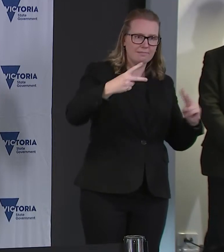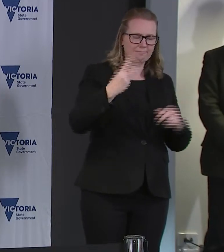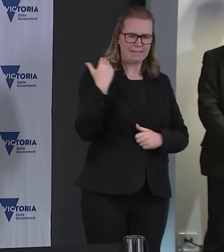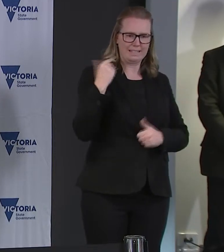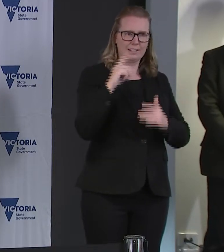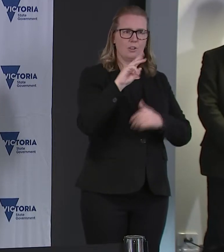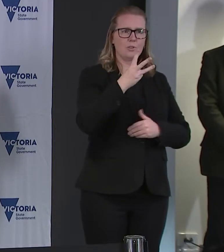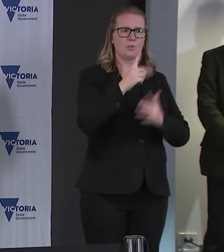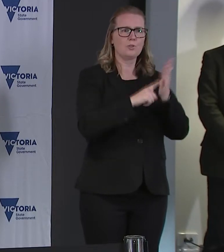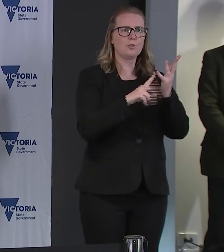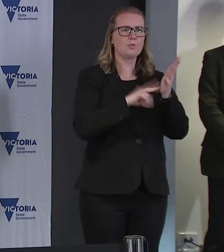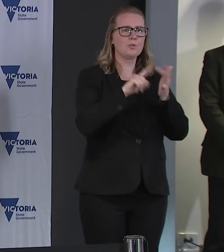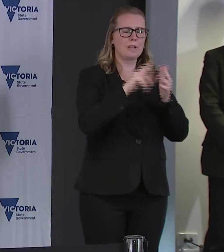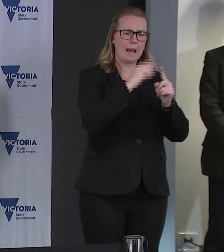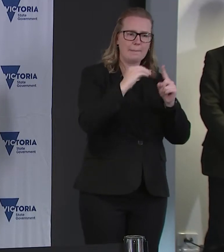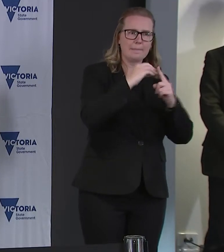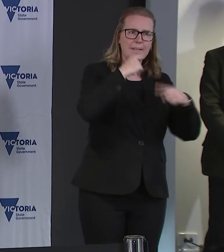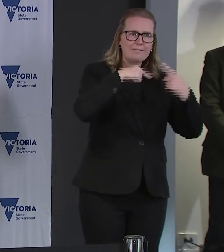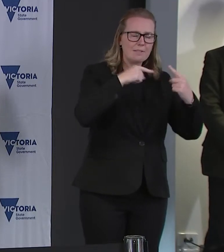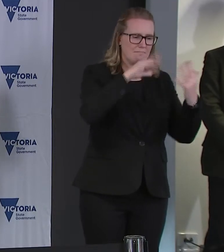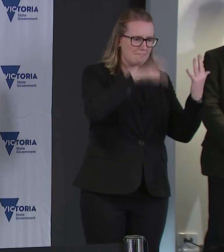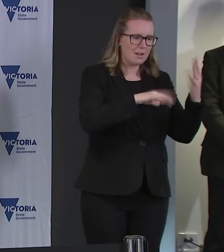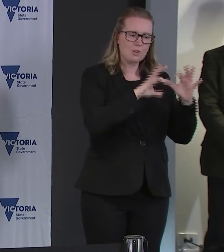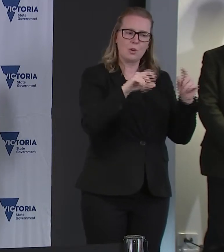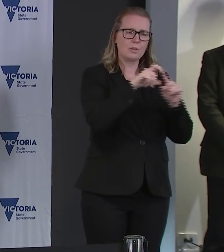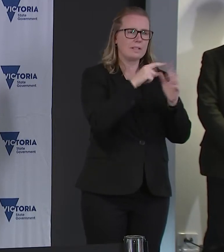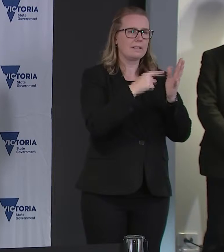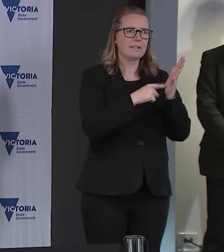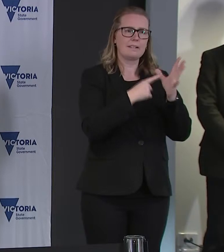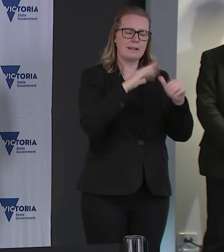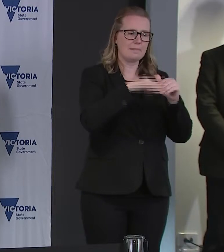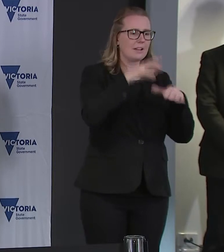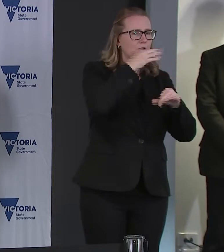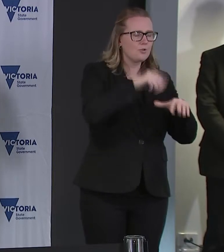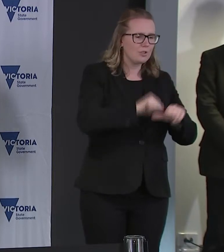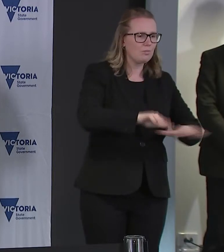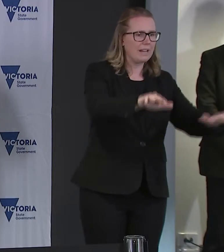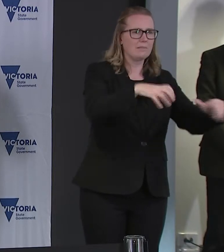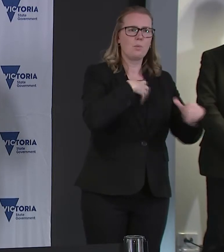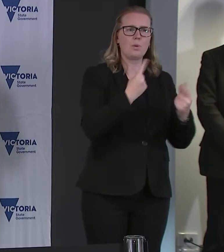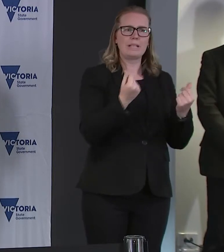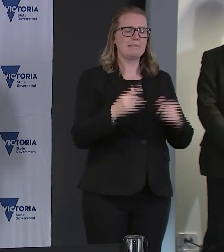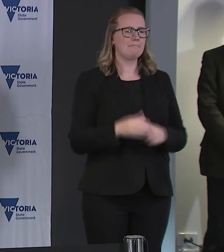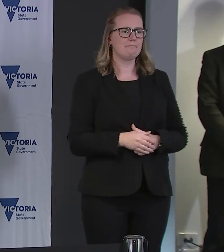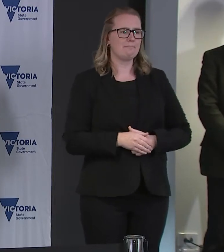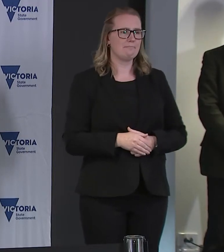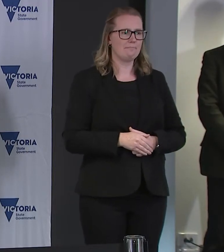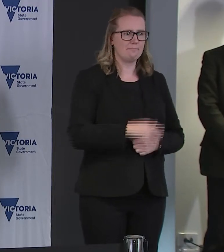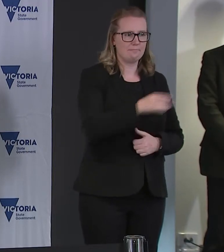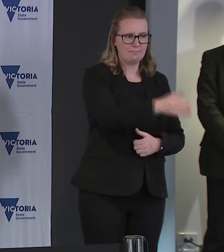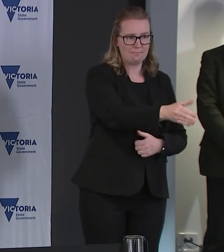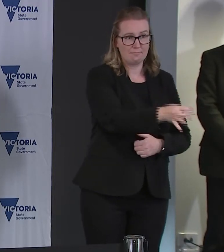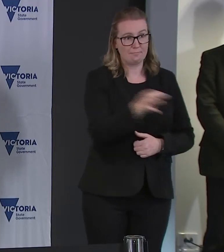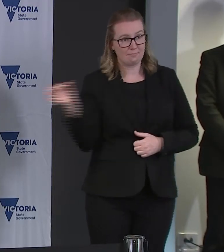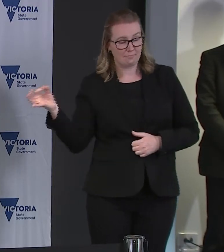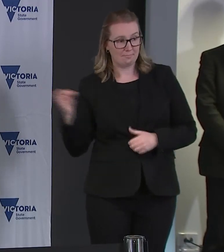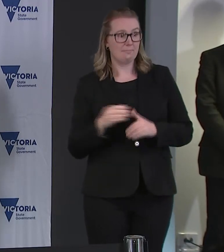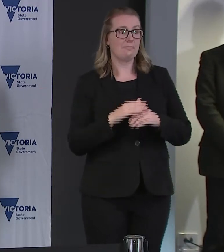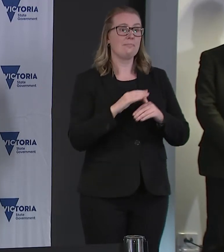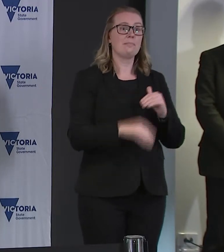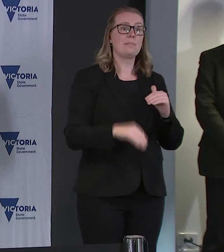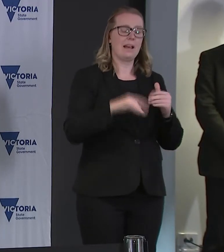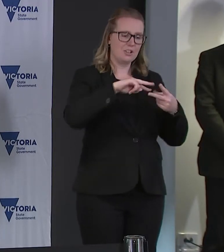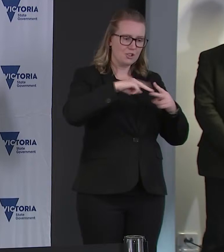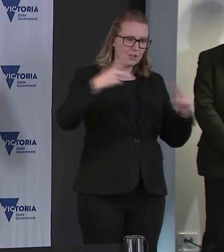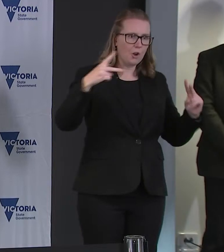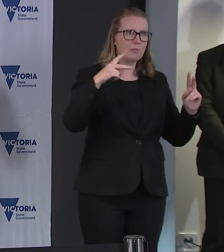of June, and there's no data in there about children transmission. Can I ask about the AusTracker database? So that's genomic sequencing